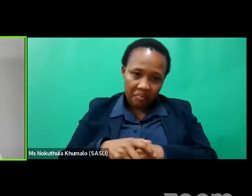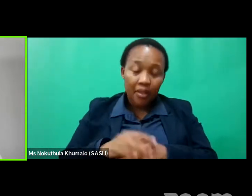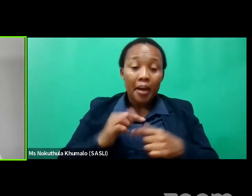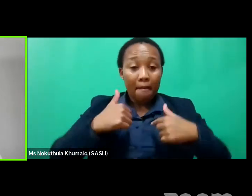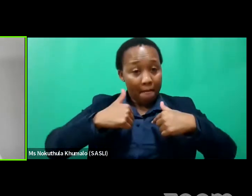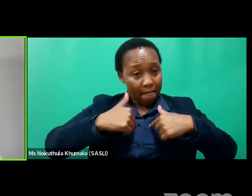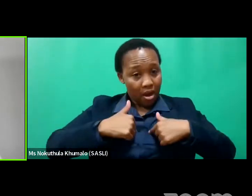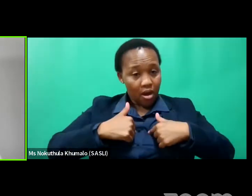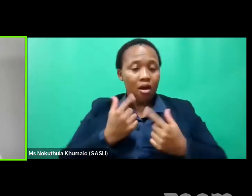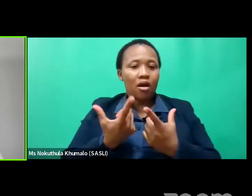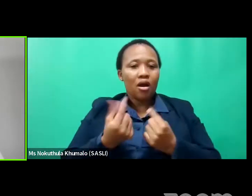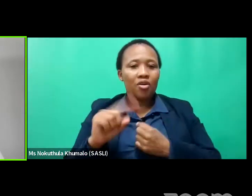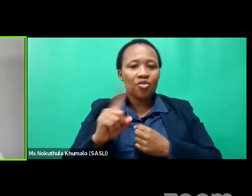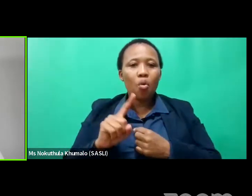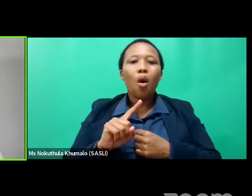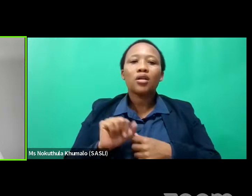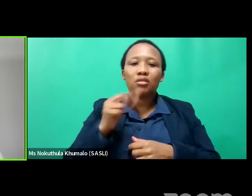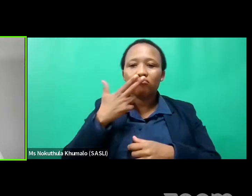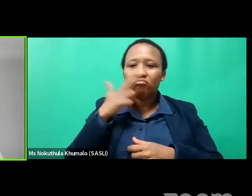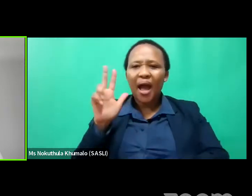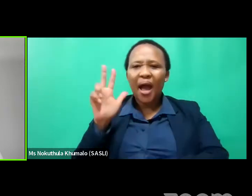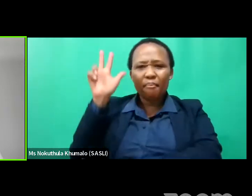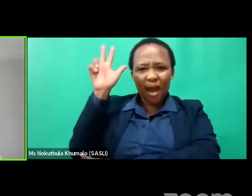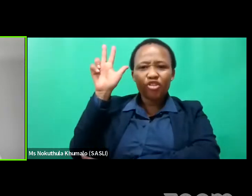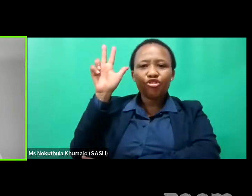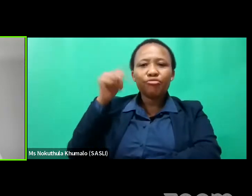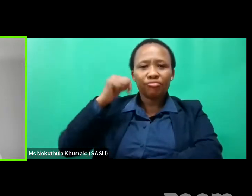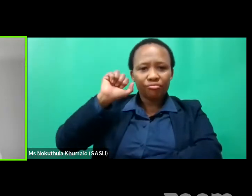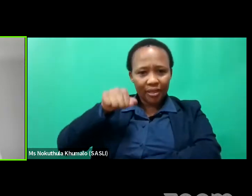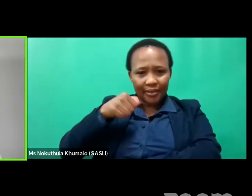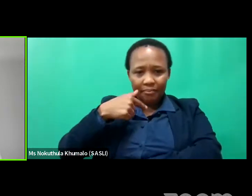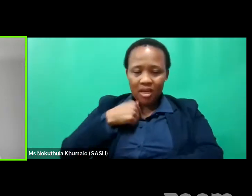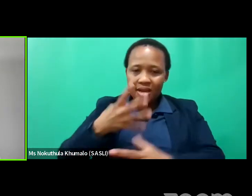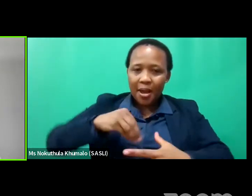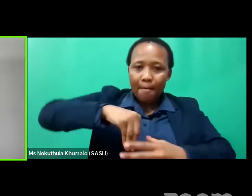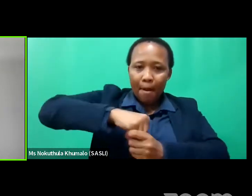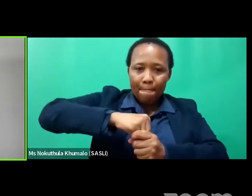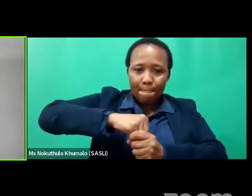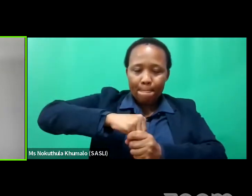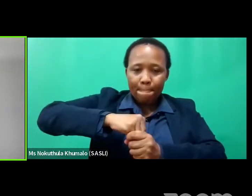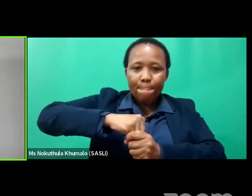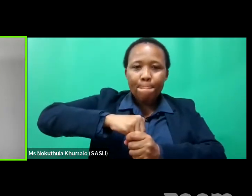to contribute an integrating influence